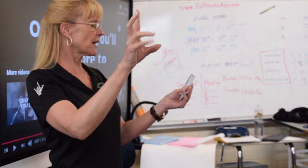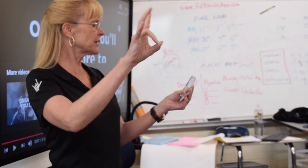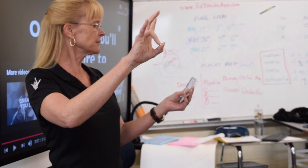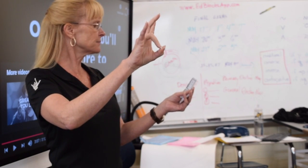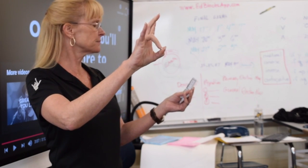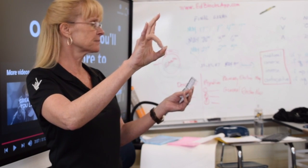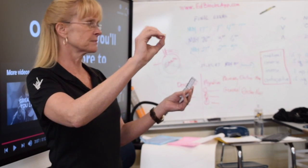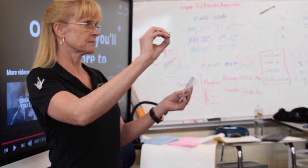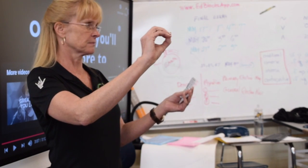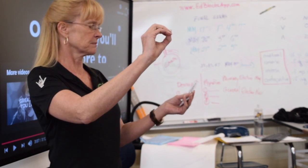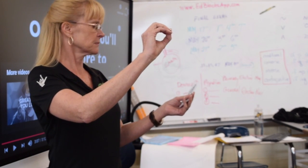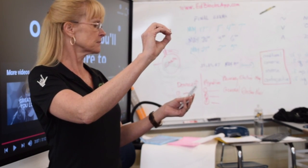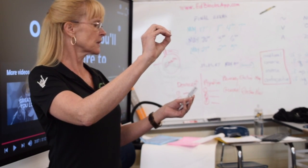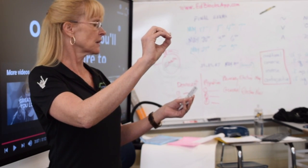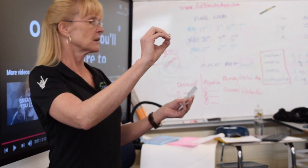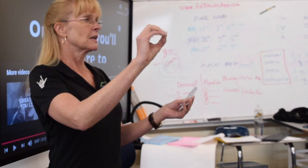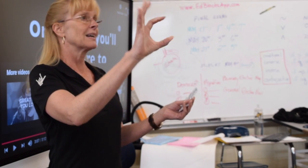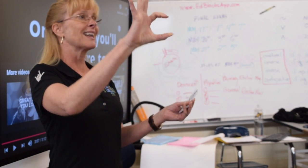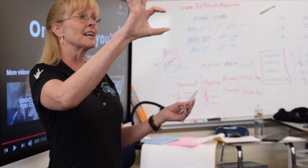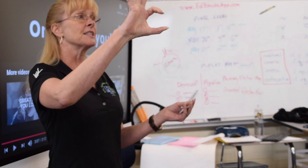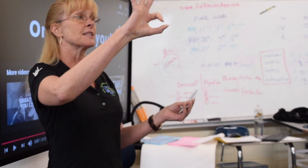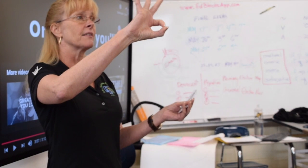67, 0, 97,